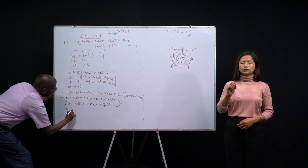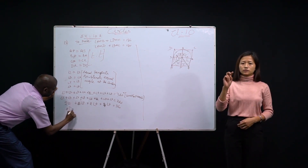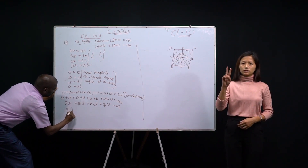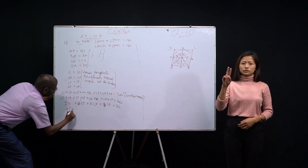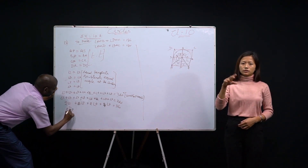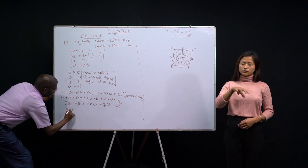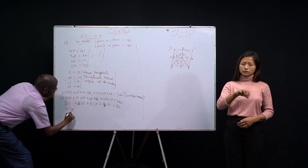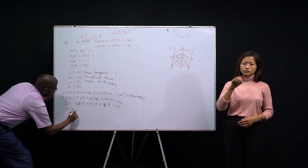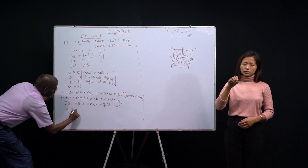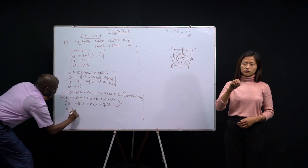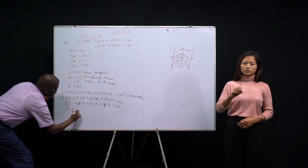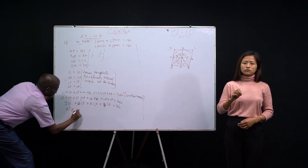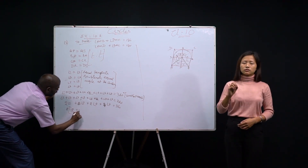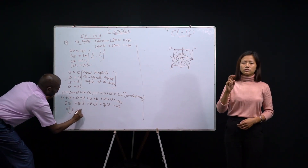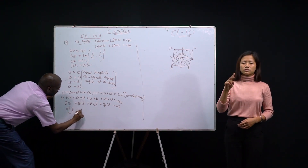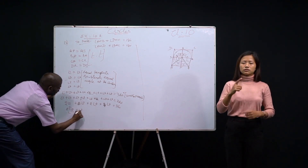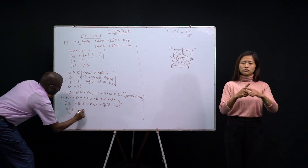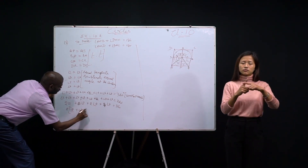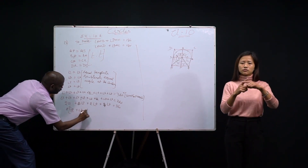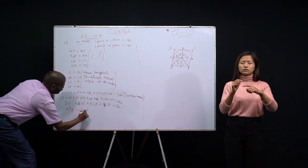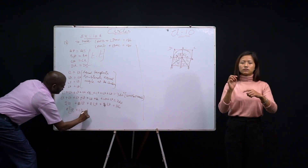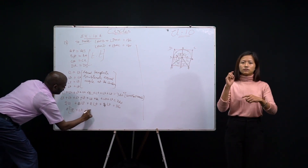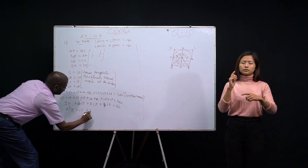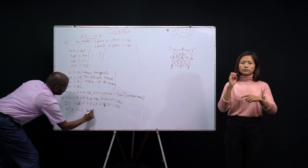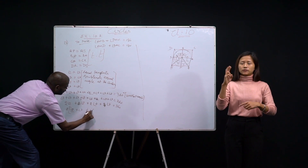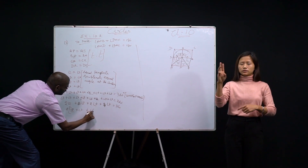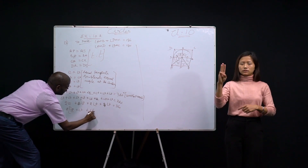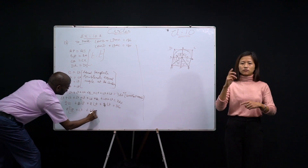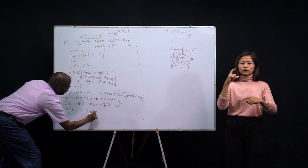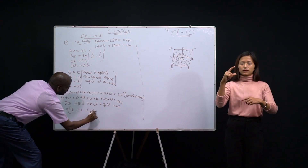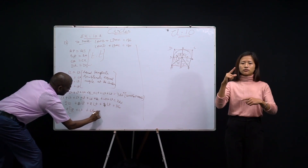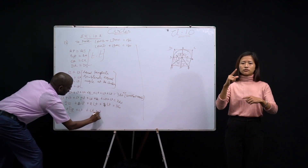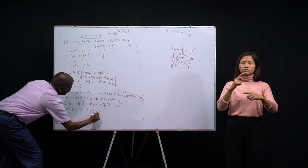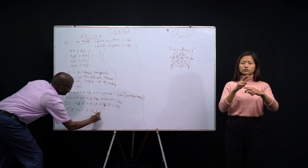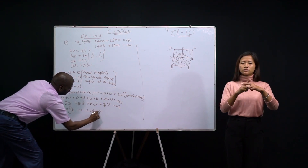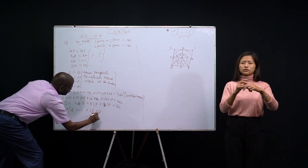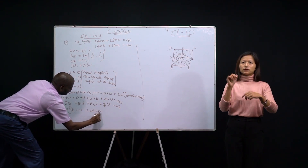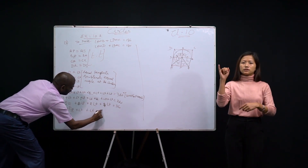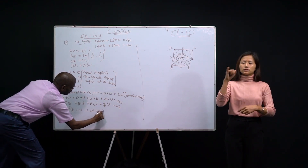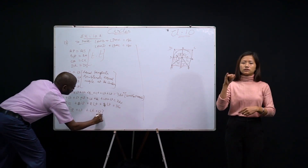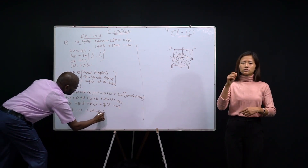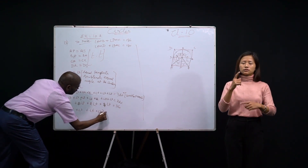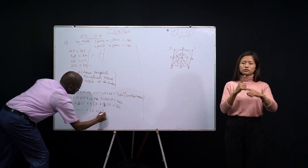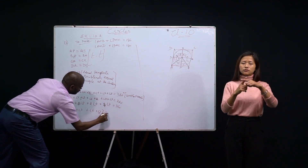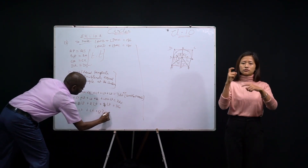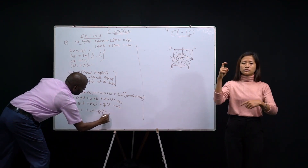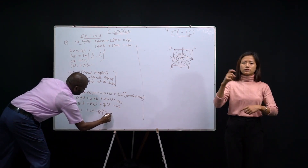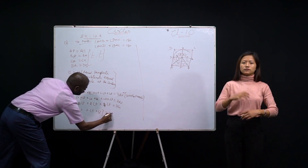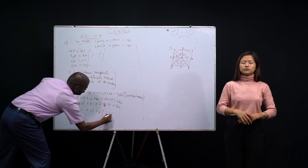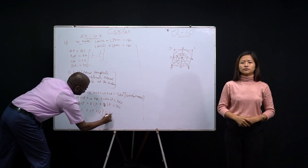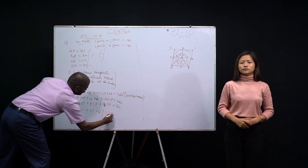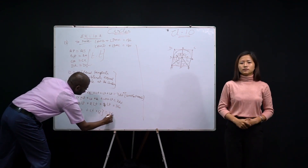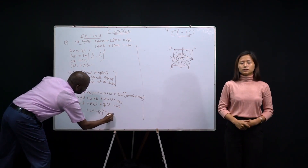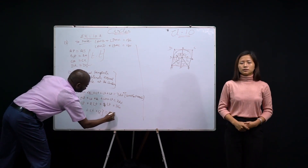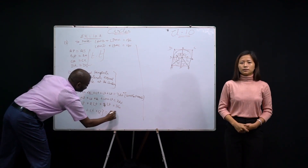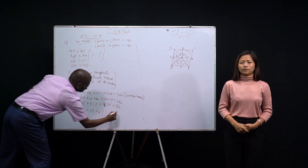out, angle 2 plus angle 3, 6 plus angle 7.